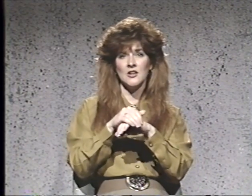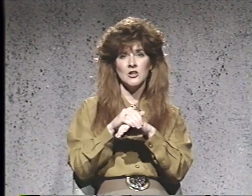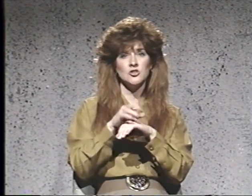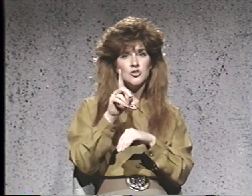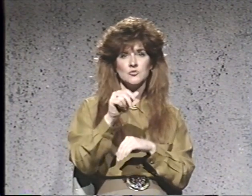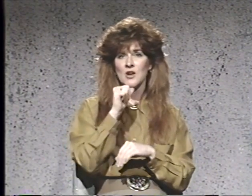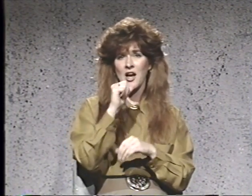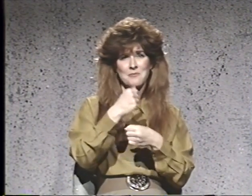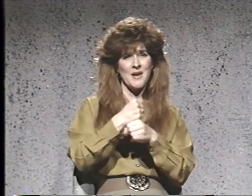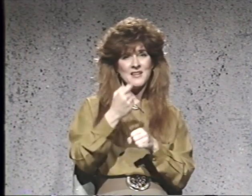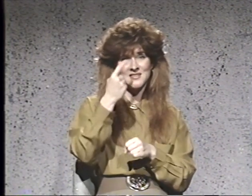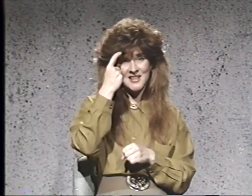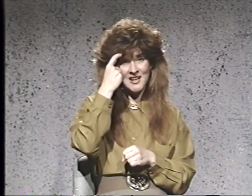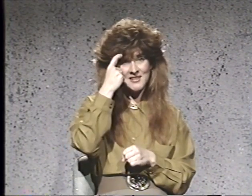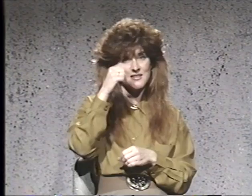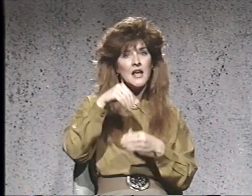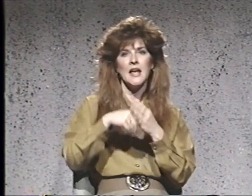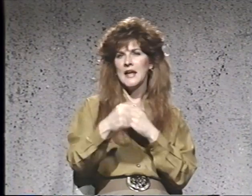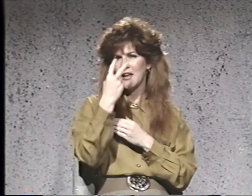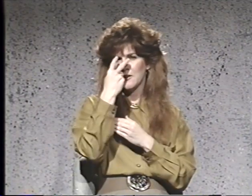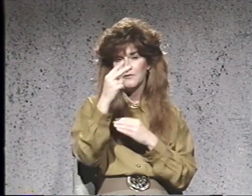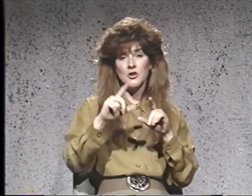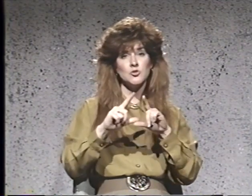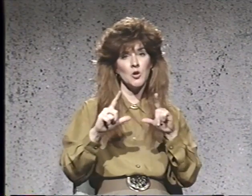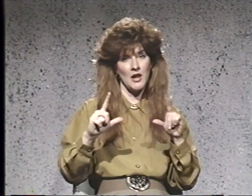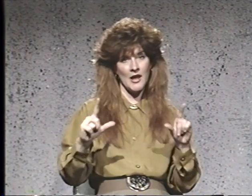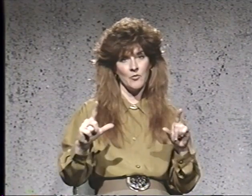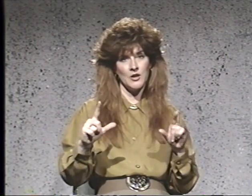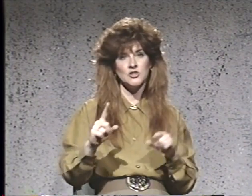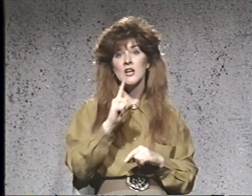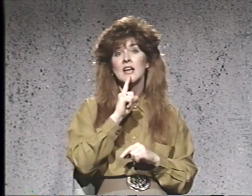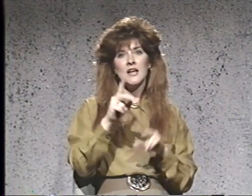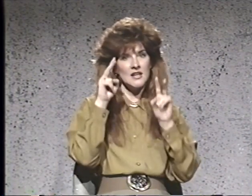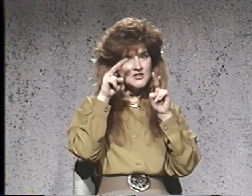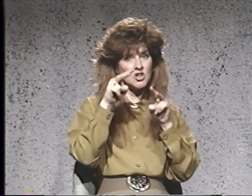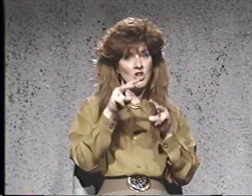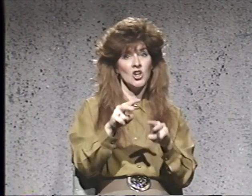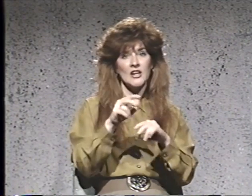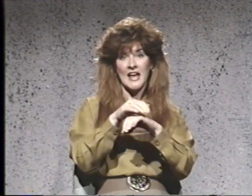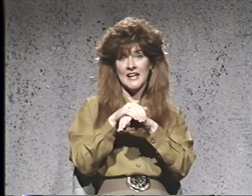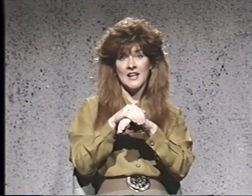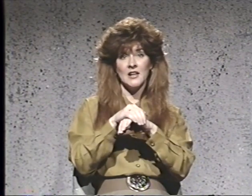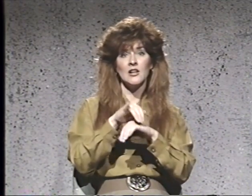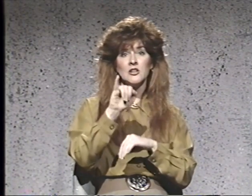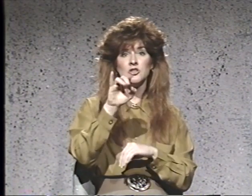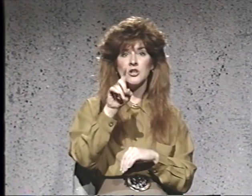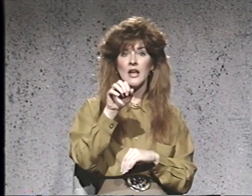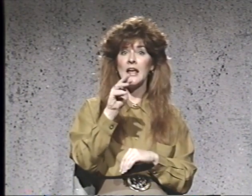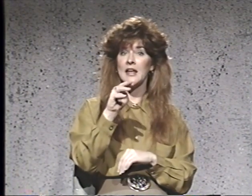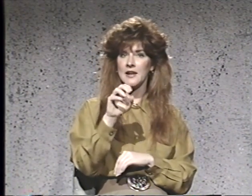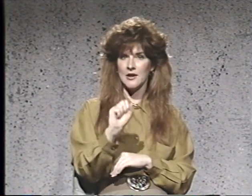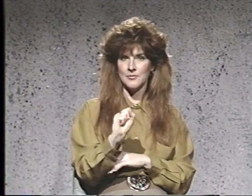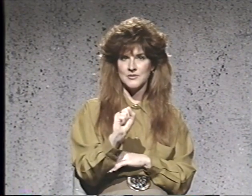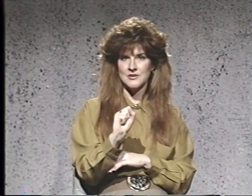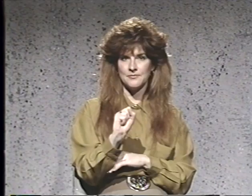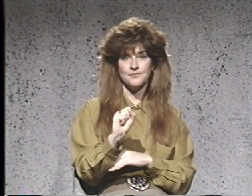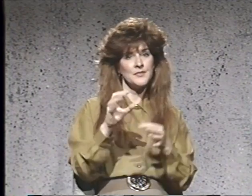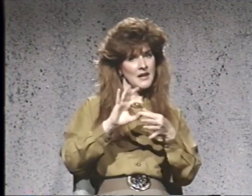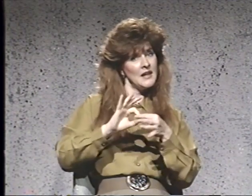English do not make sense in a visual language is to look at English idioms. In